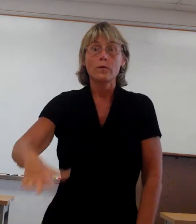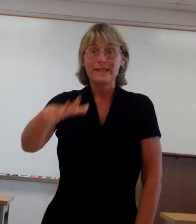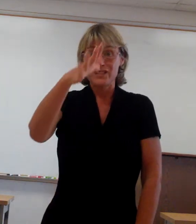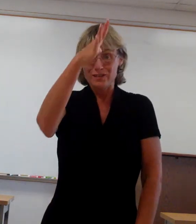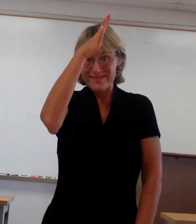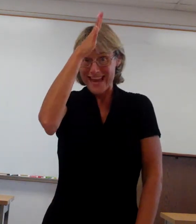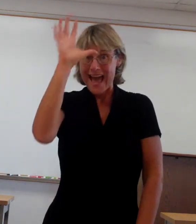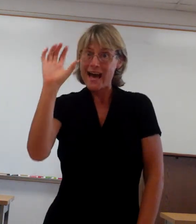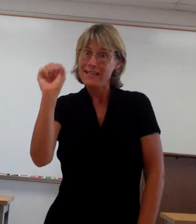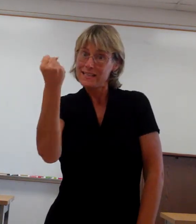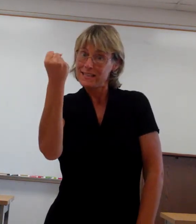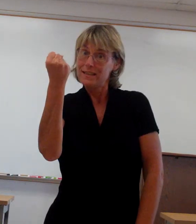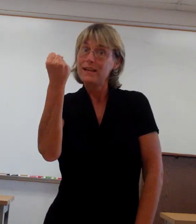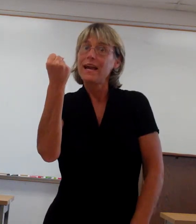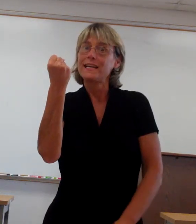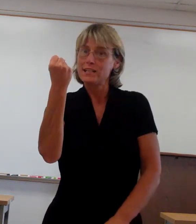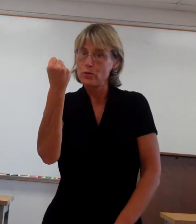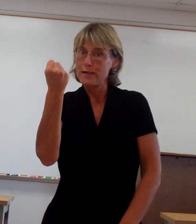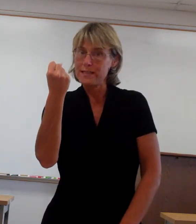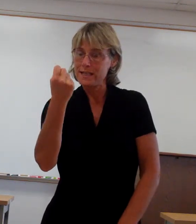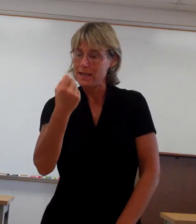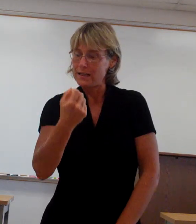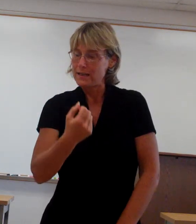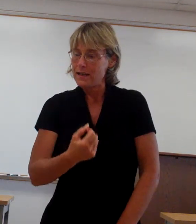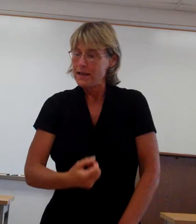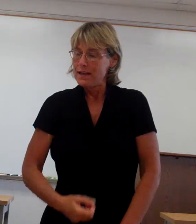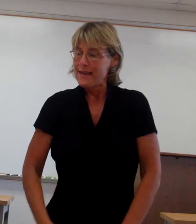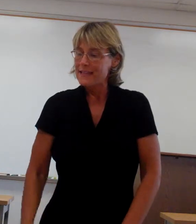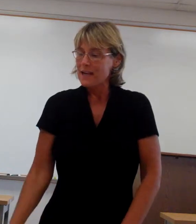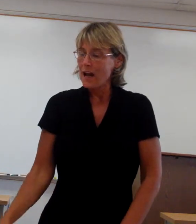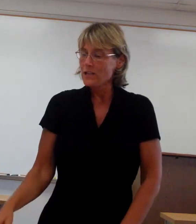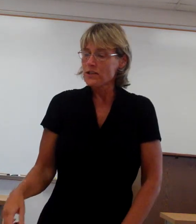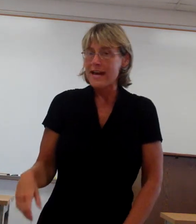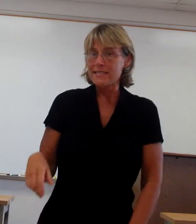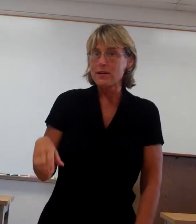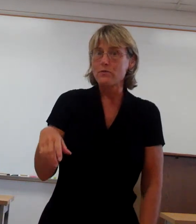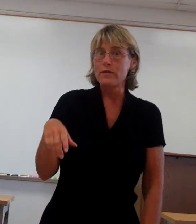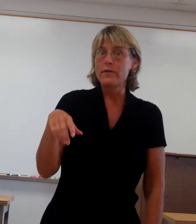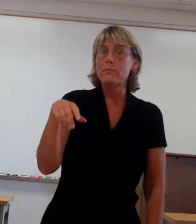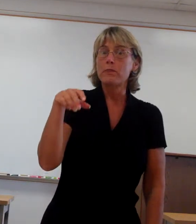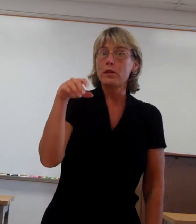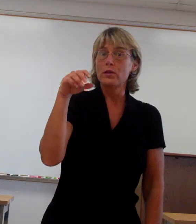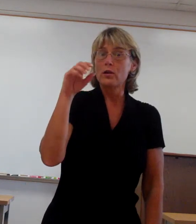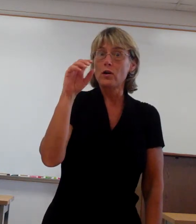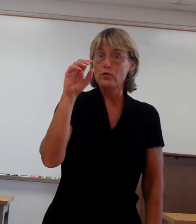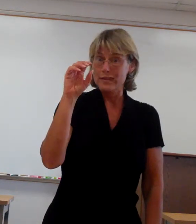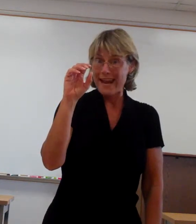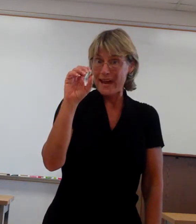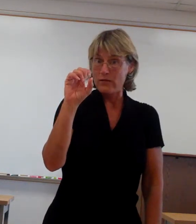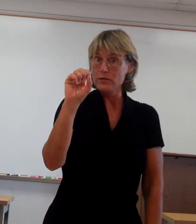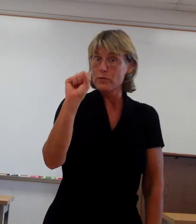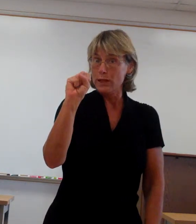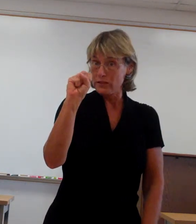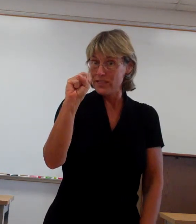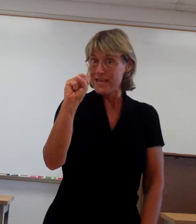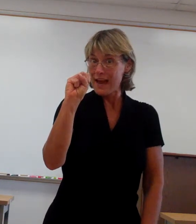we do dads and it twists in. That's contrasted with the plural nouns where you just have